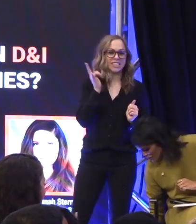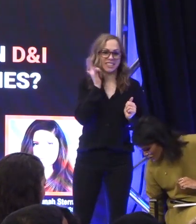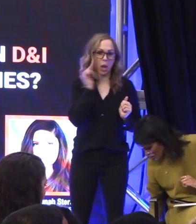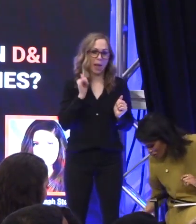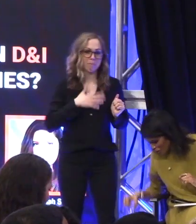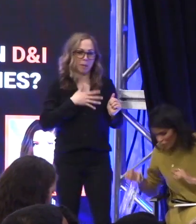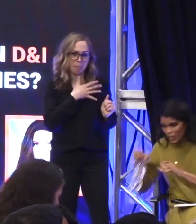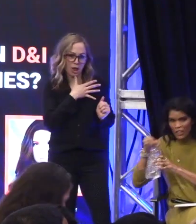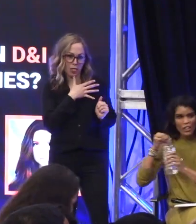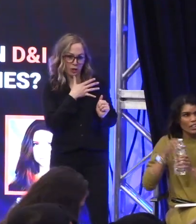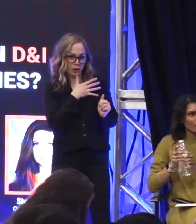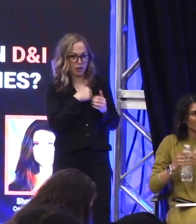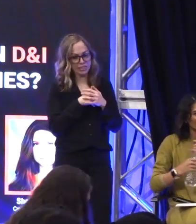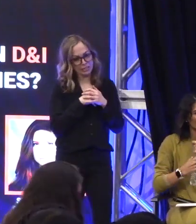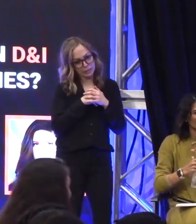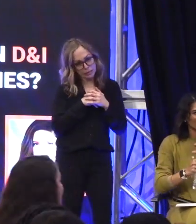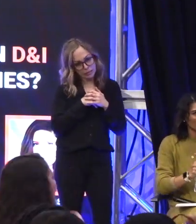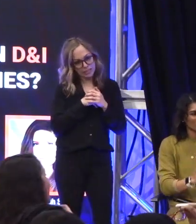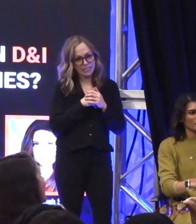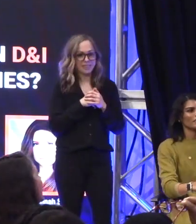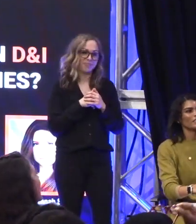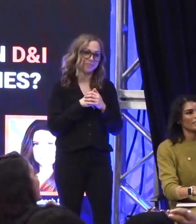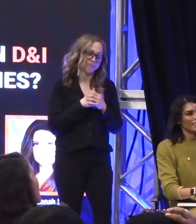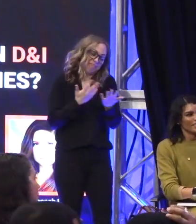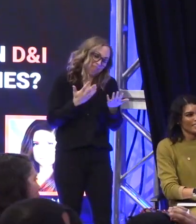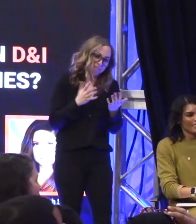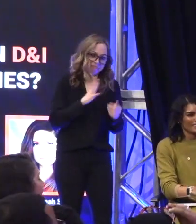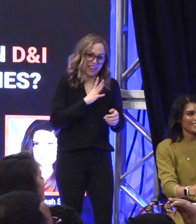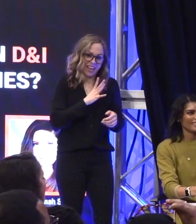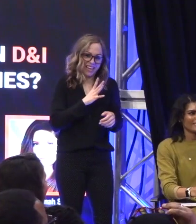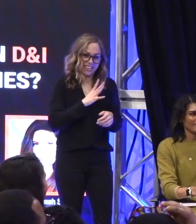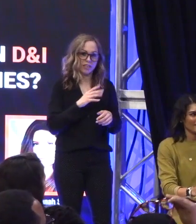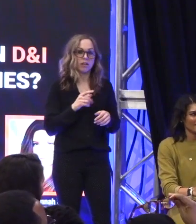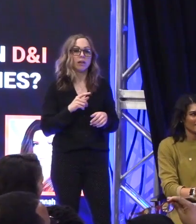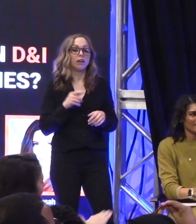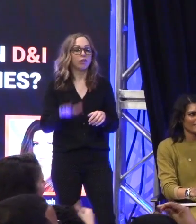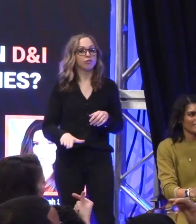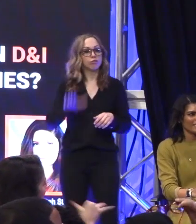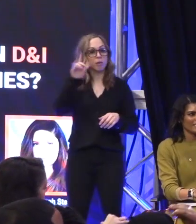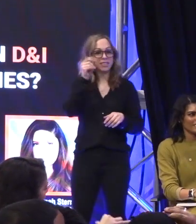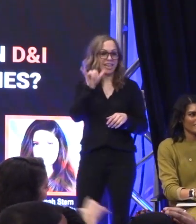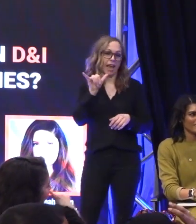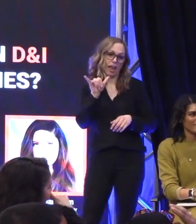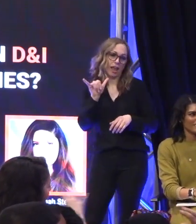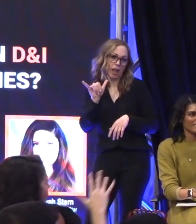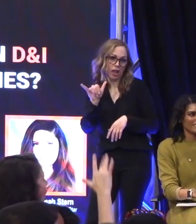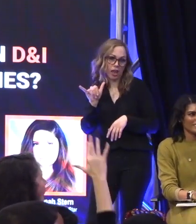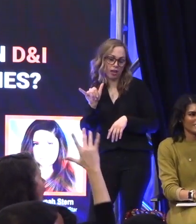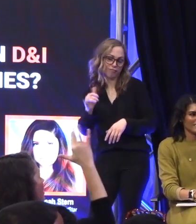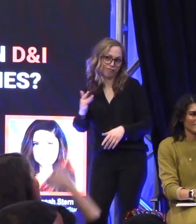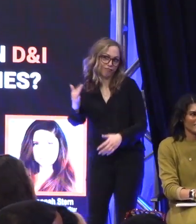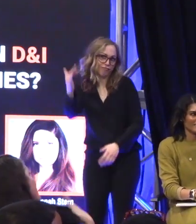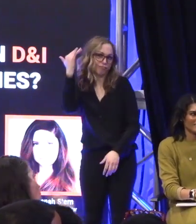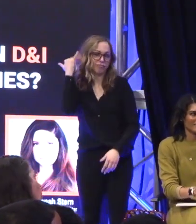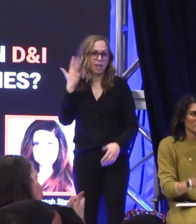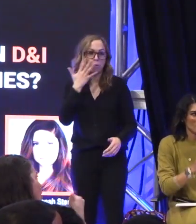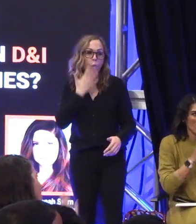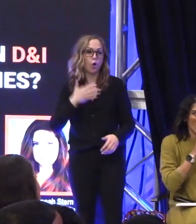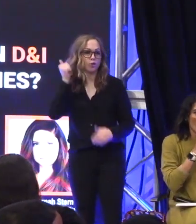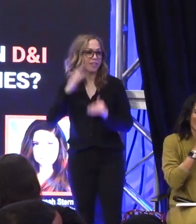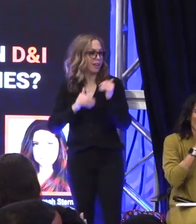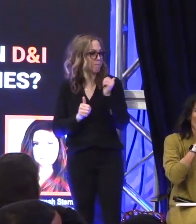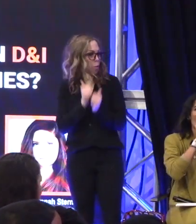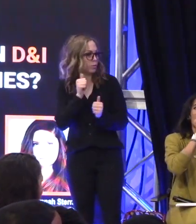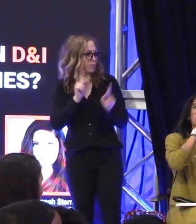I'm starting to sound like my mother. It's really frightening. But So I grew up as a gay kid a long time ago. Like, I'm older than a lot of people on this